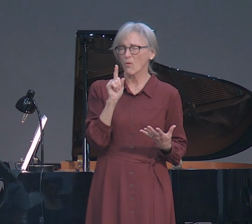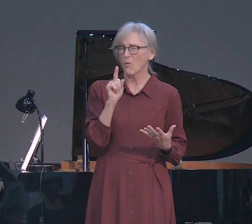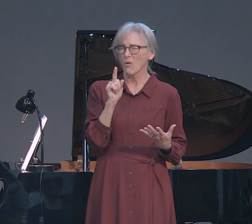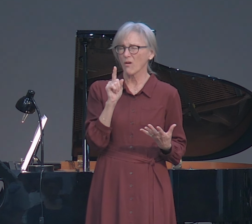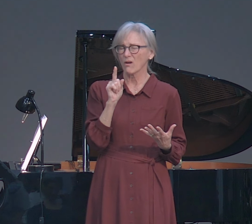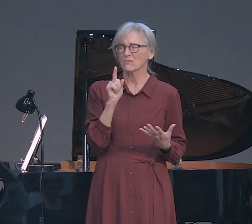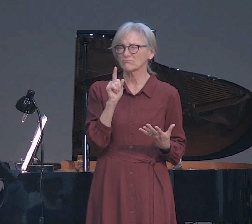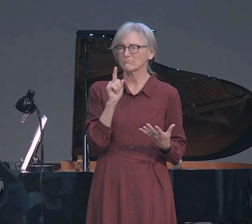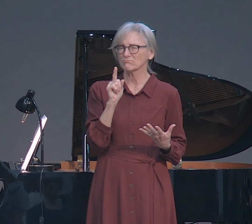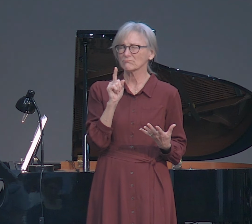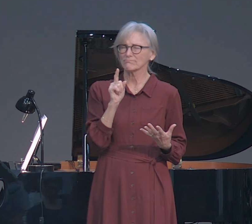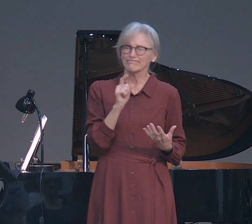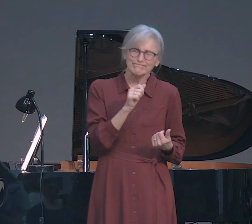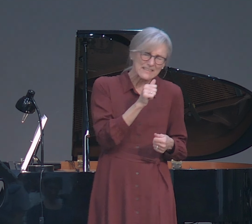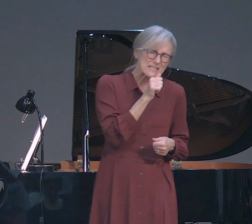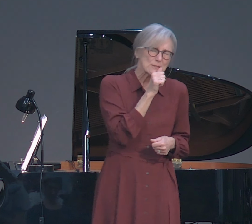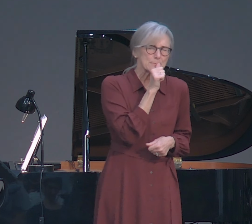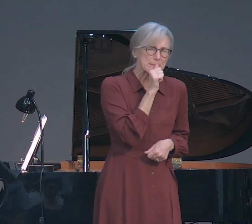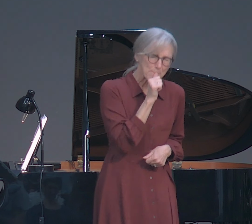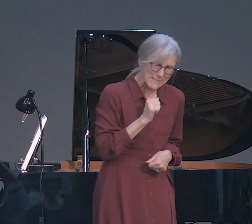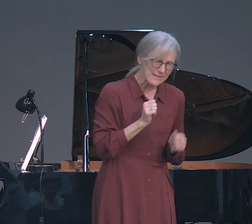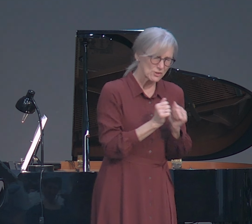tasks like enduring temptation